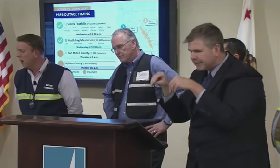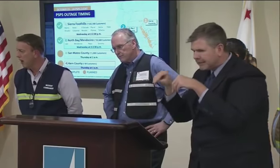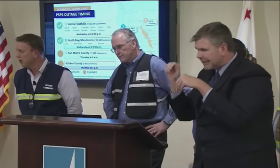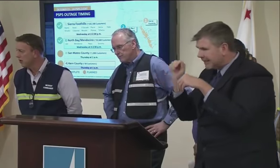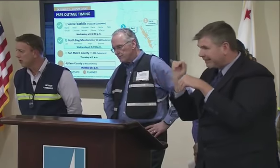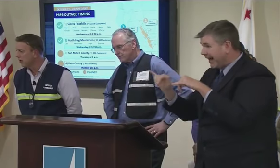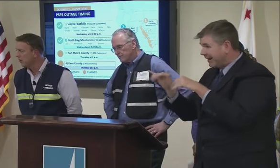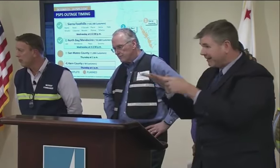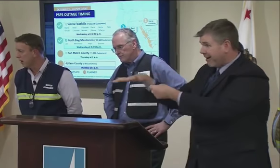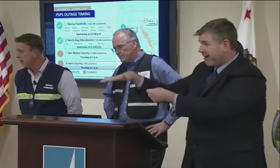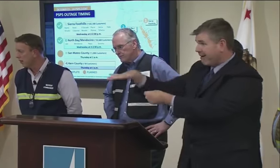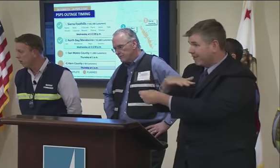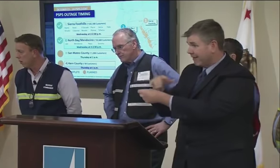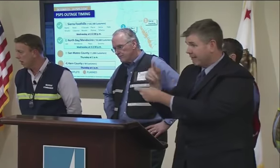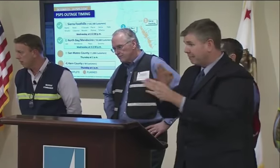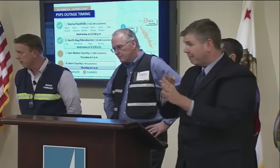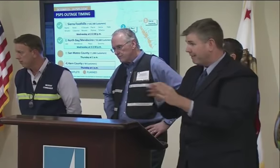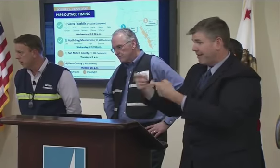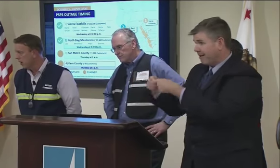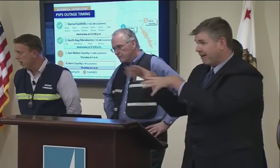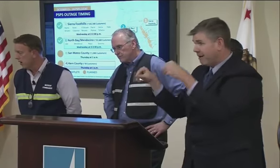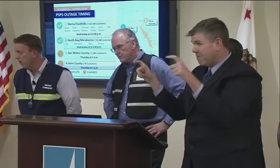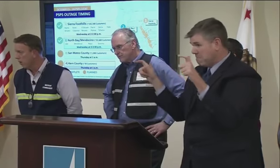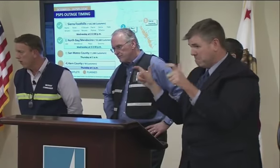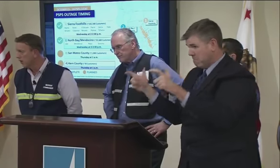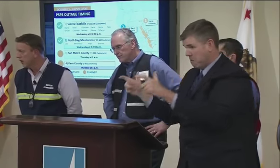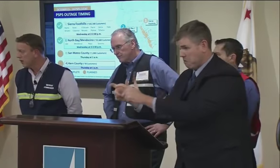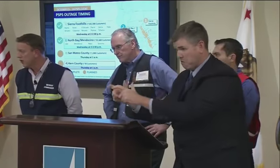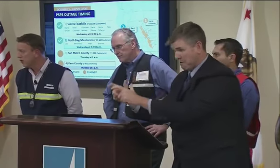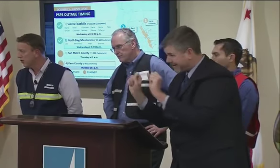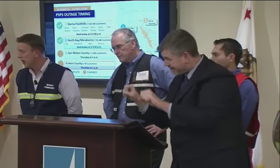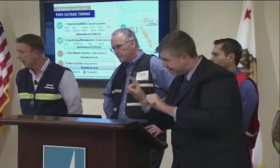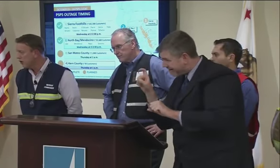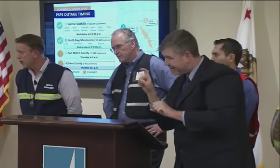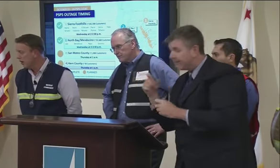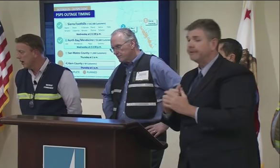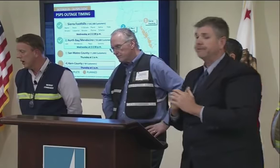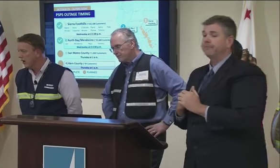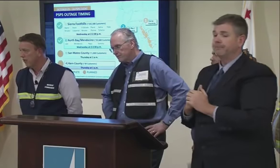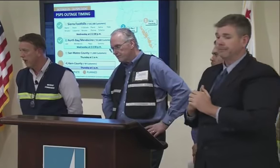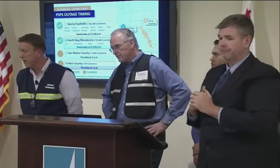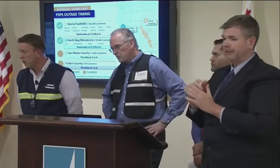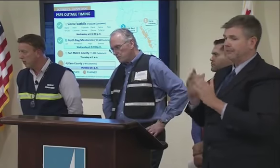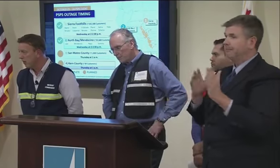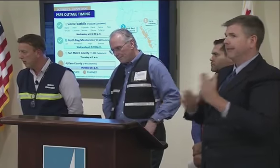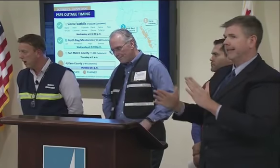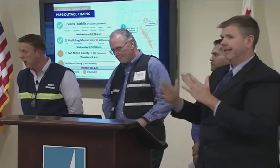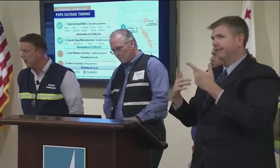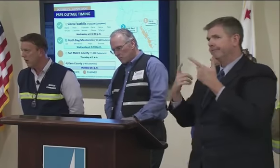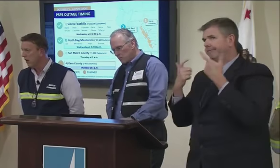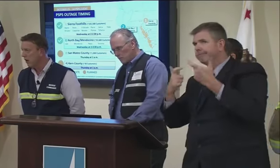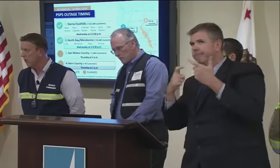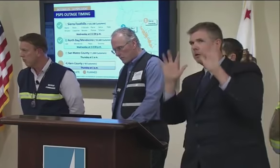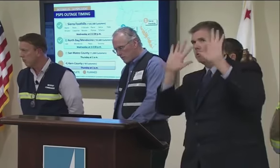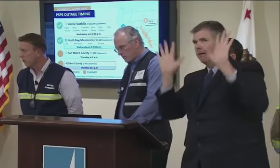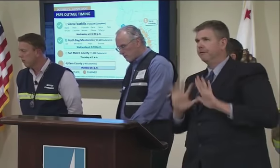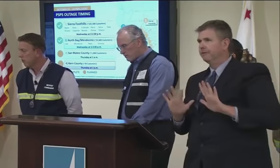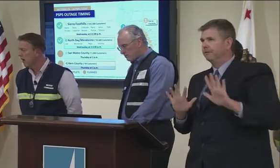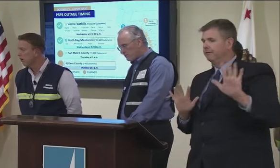our posture is to monitor the weather. If the weather conditions change favorably for us,